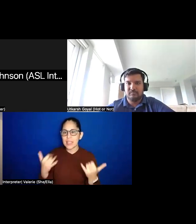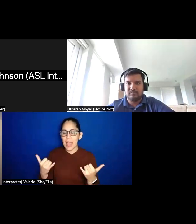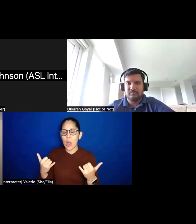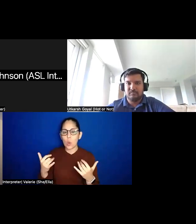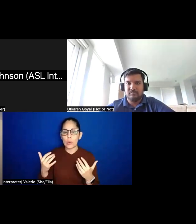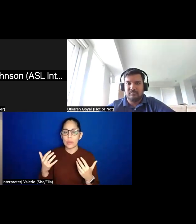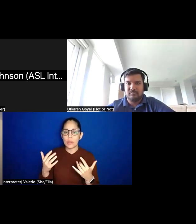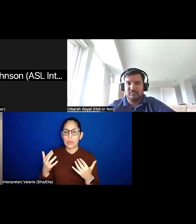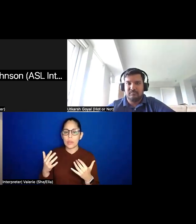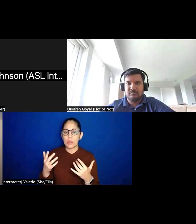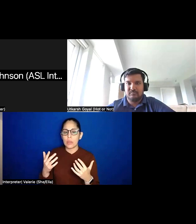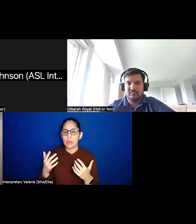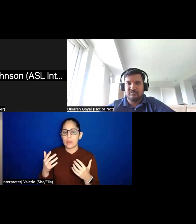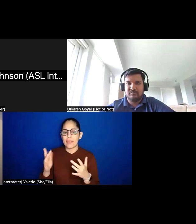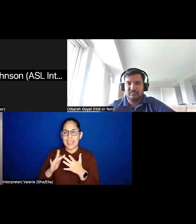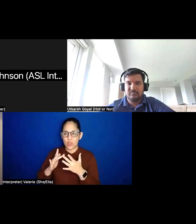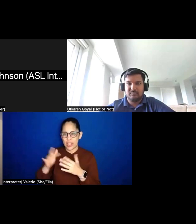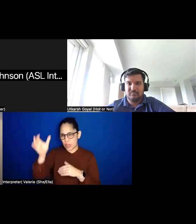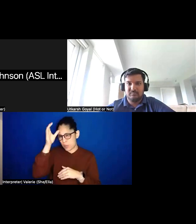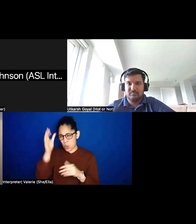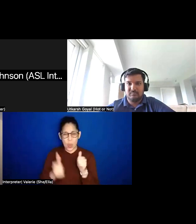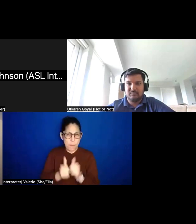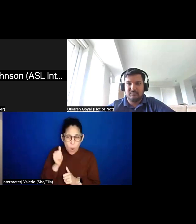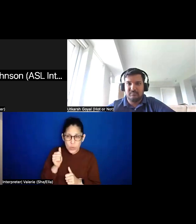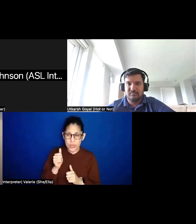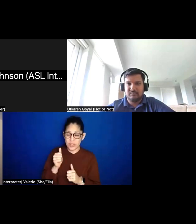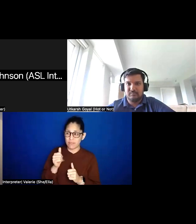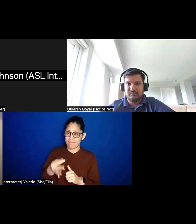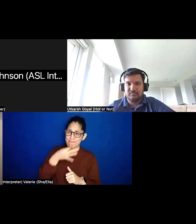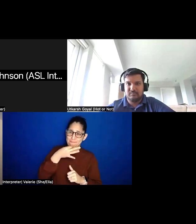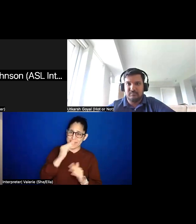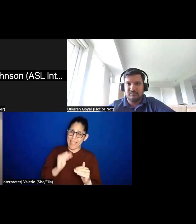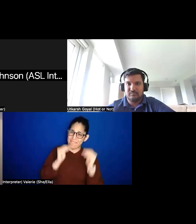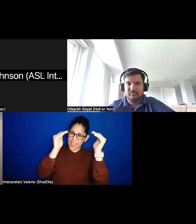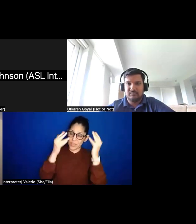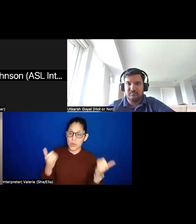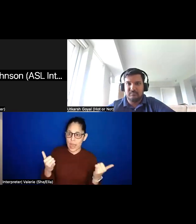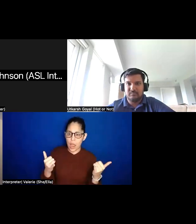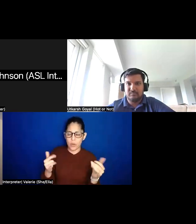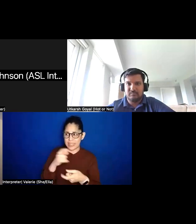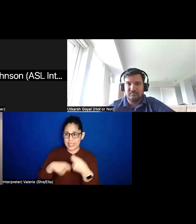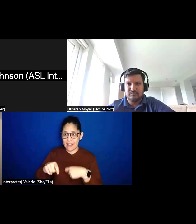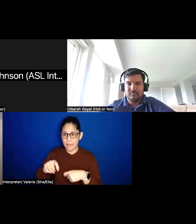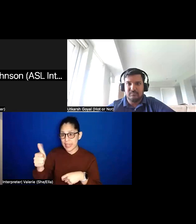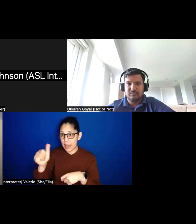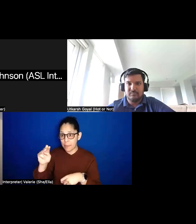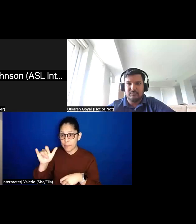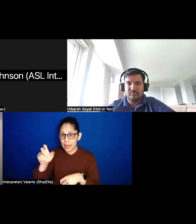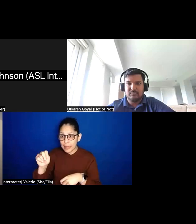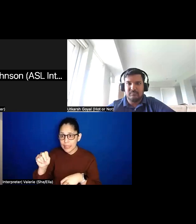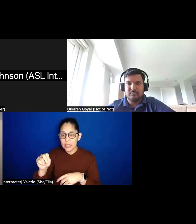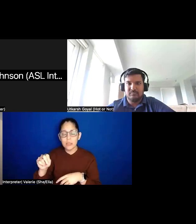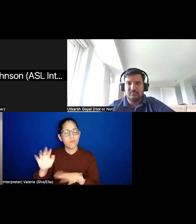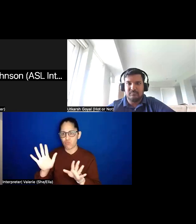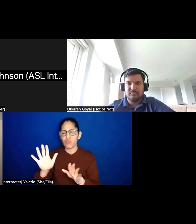I think, the most advanced one out there. And so now you have 2 seconds where you can send a message and it takes 2 seconds. You can